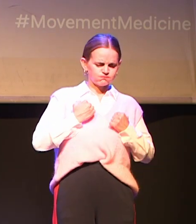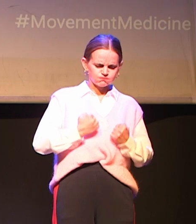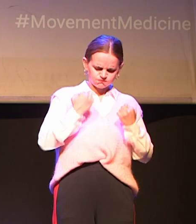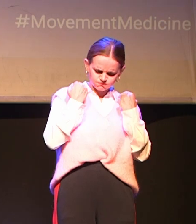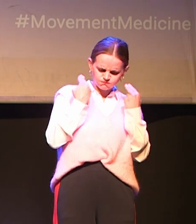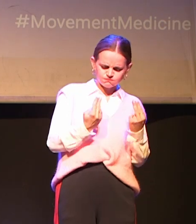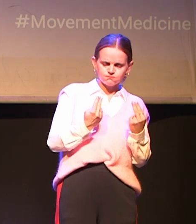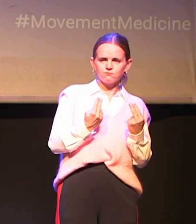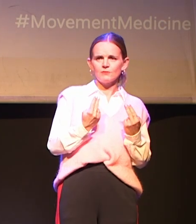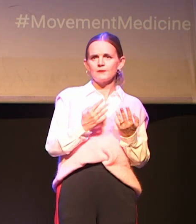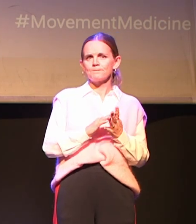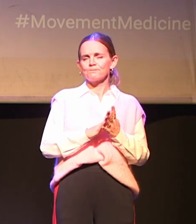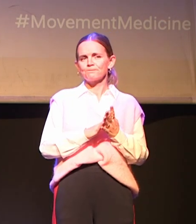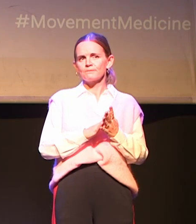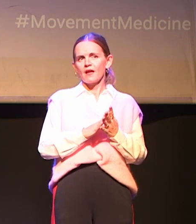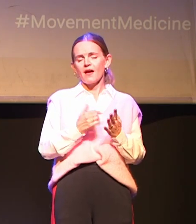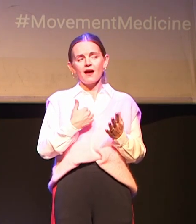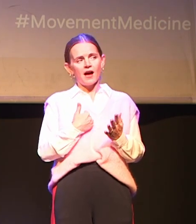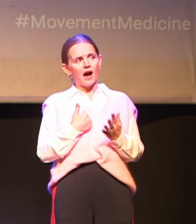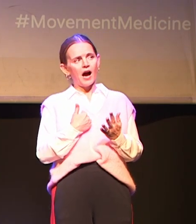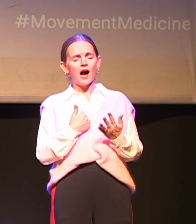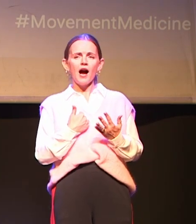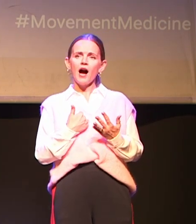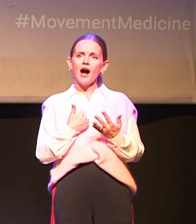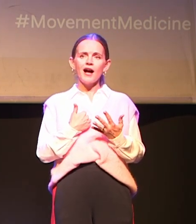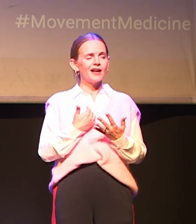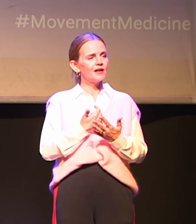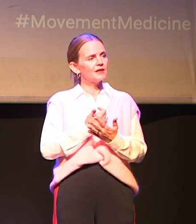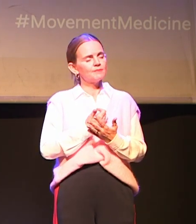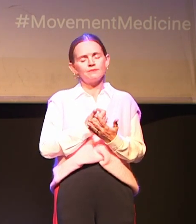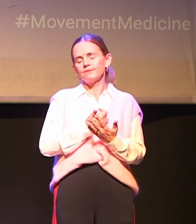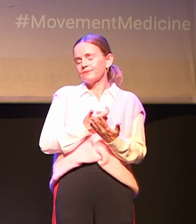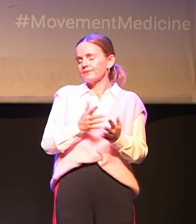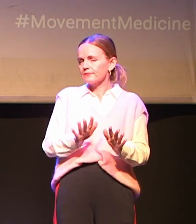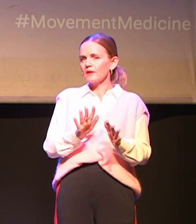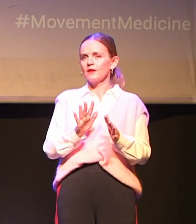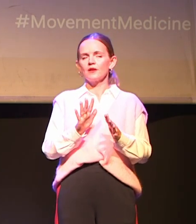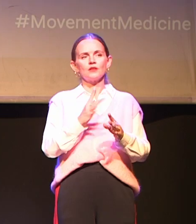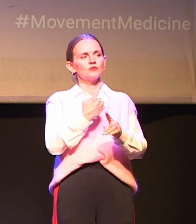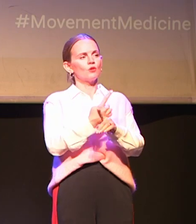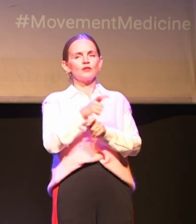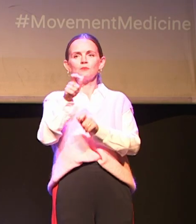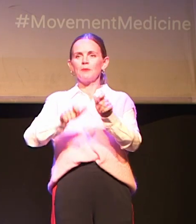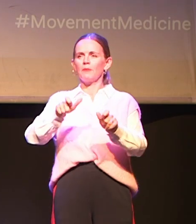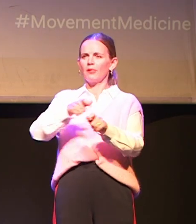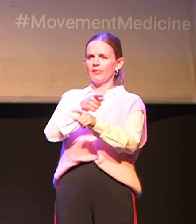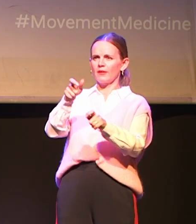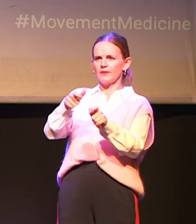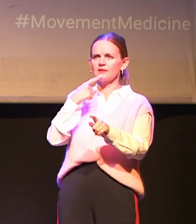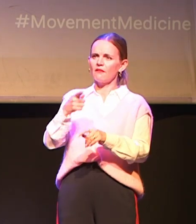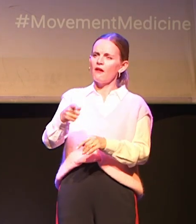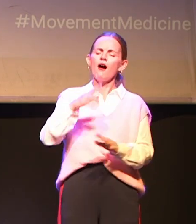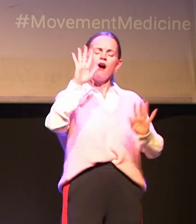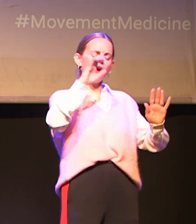also, I am also engaging in context where people are like, I'm going to take care of myself. And I'm